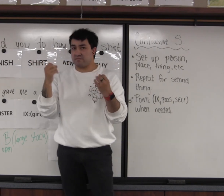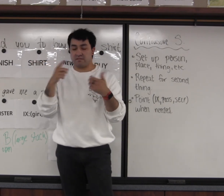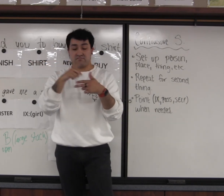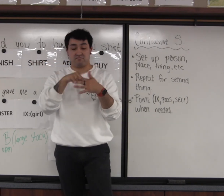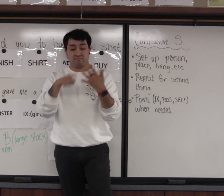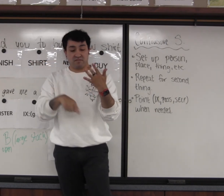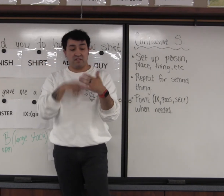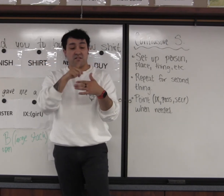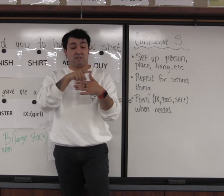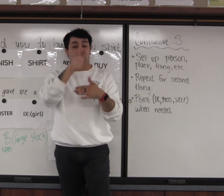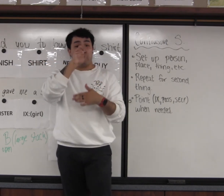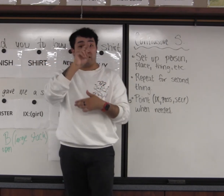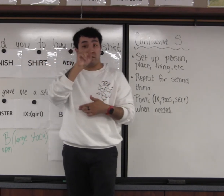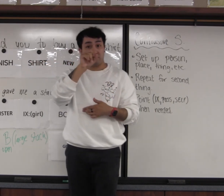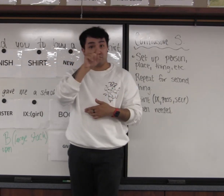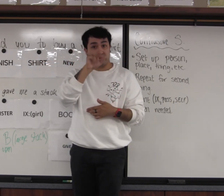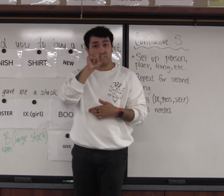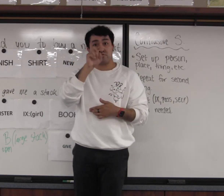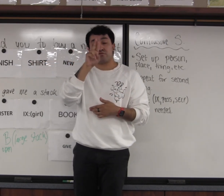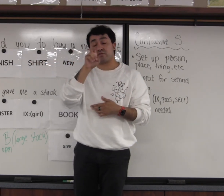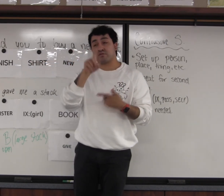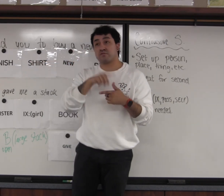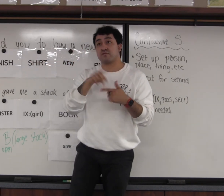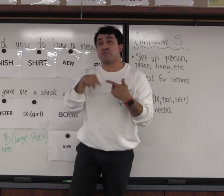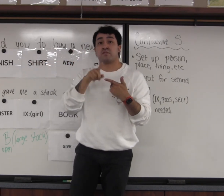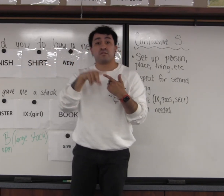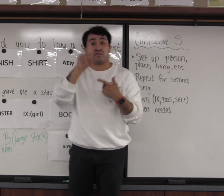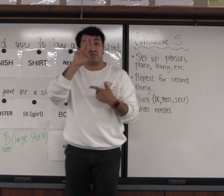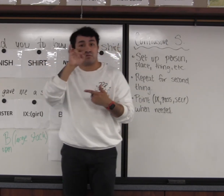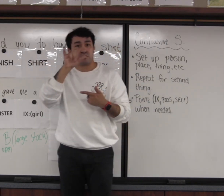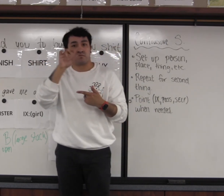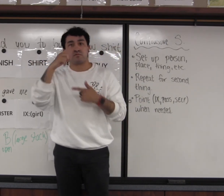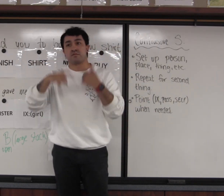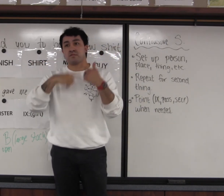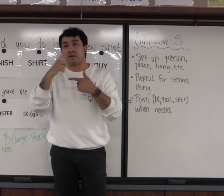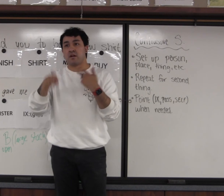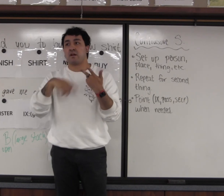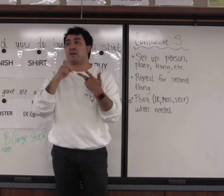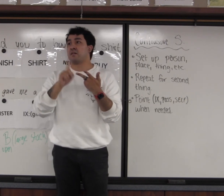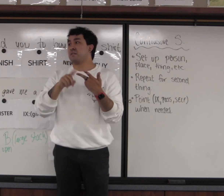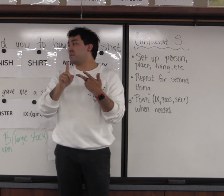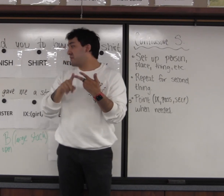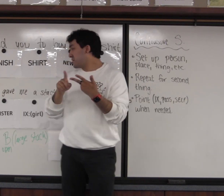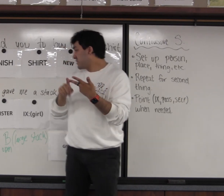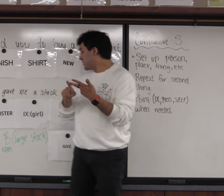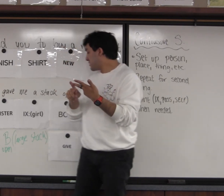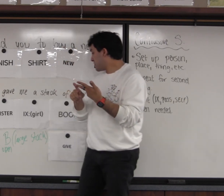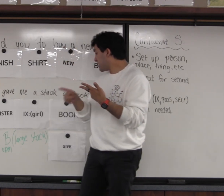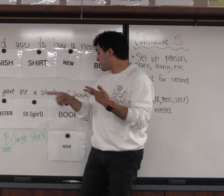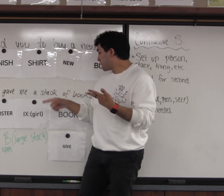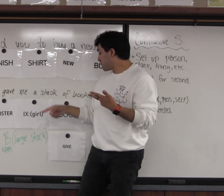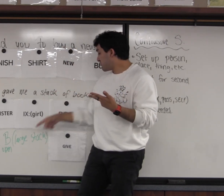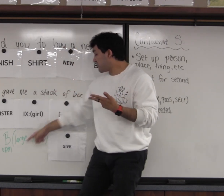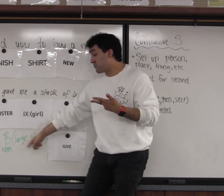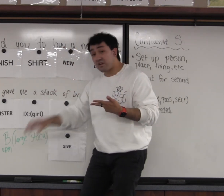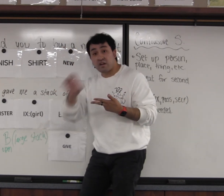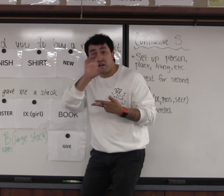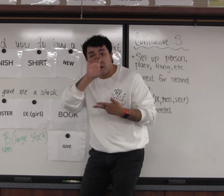there's a lot of rules that we have learned, related to constructive structure, directional signs. What else have we reviewed?